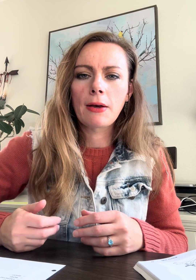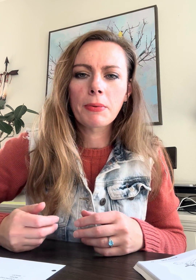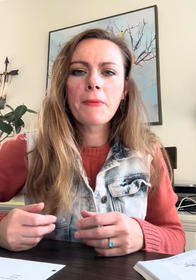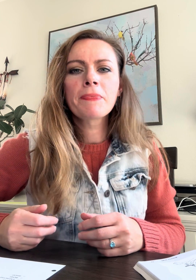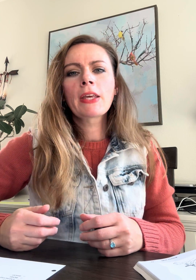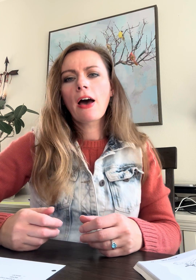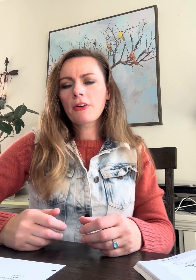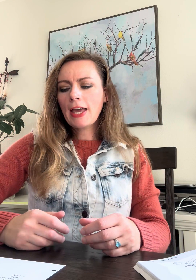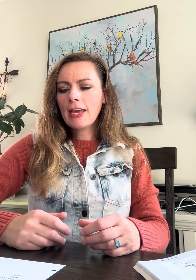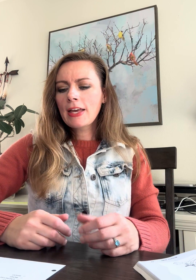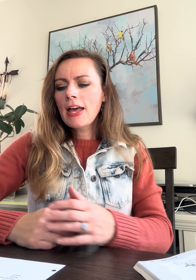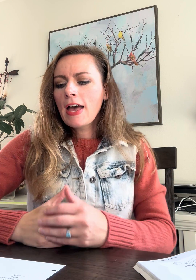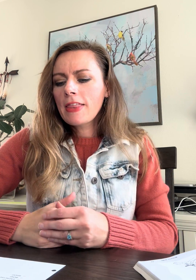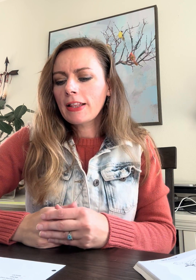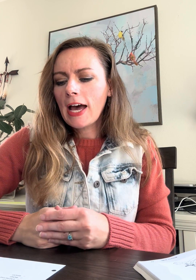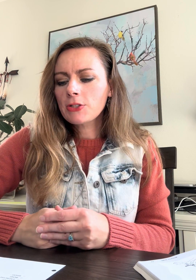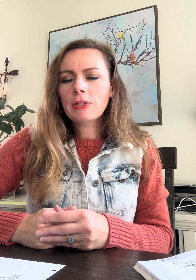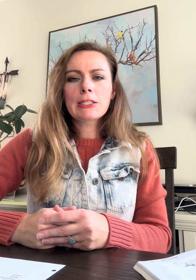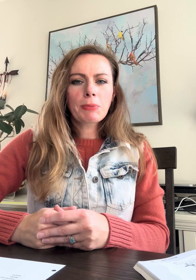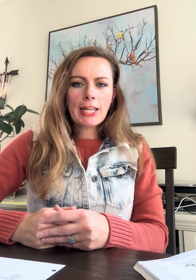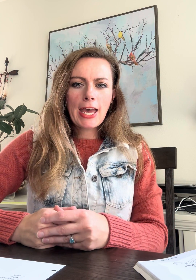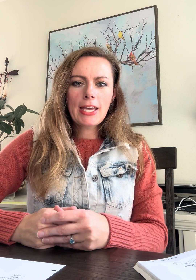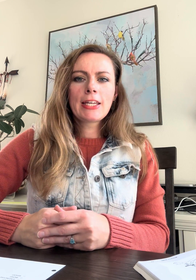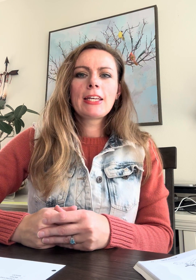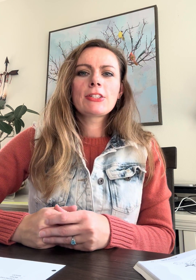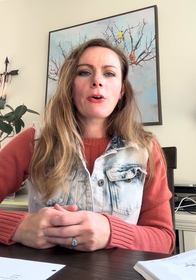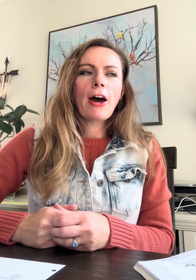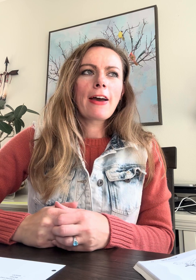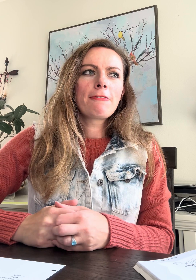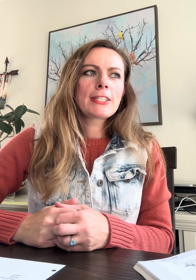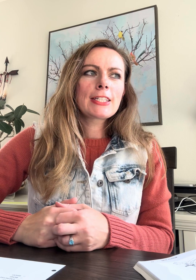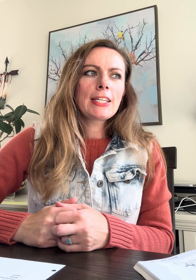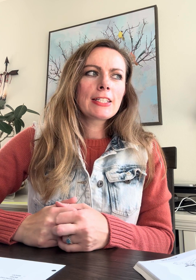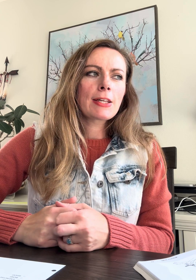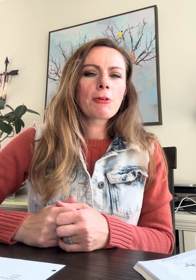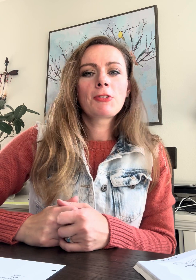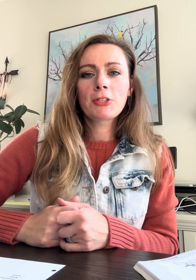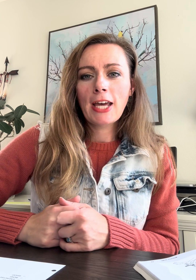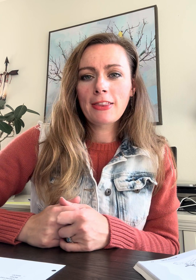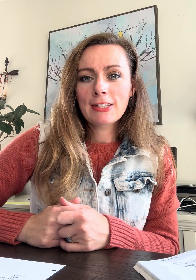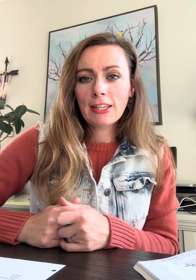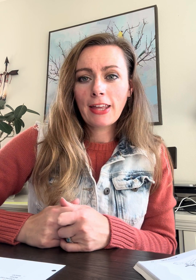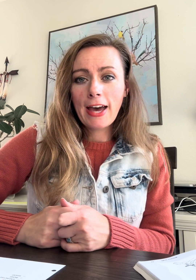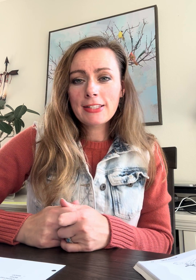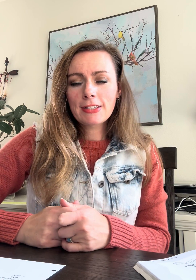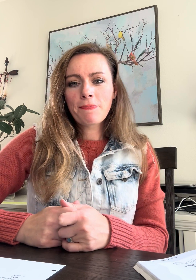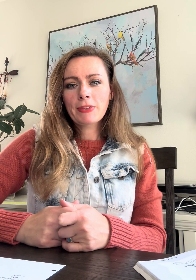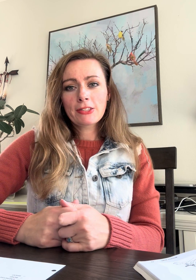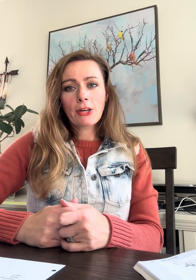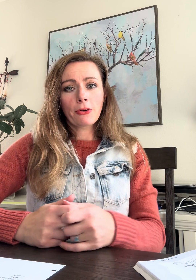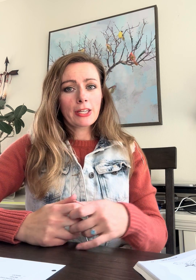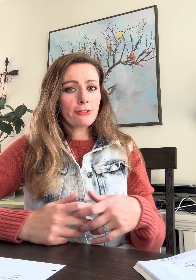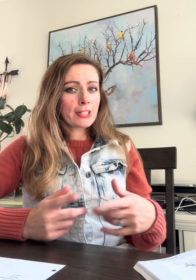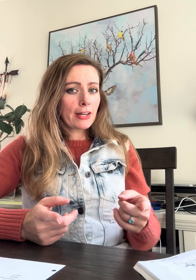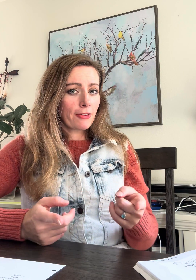up. Okay, the last one is play. So I've seen some of you sign this in class. So can you sign it right